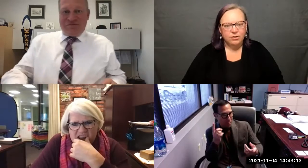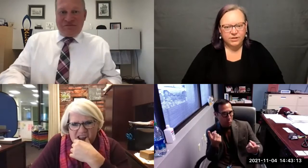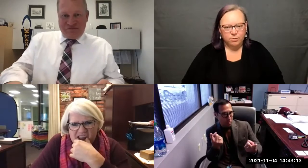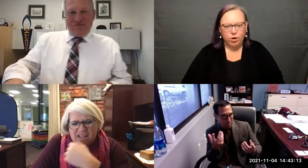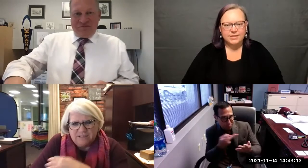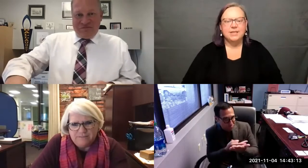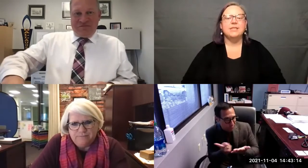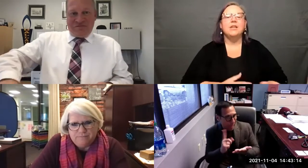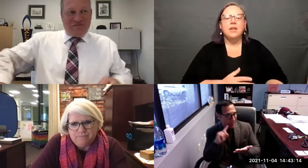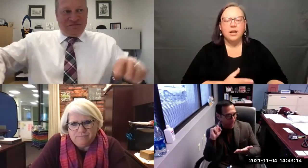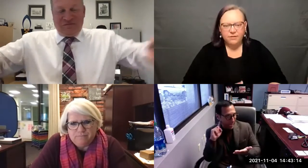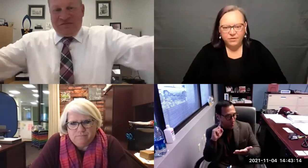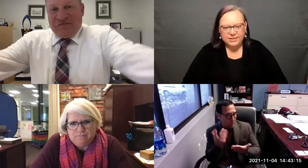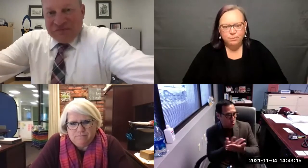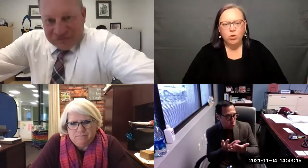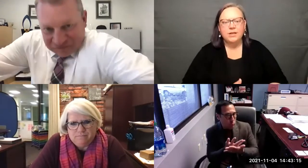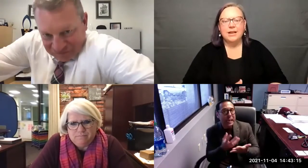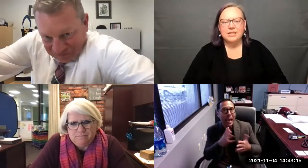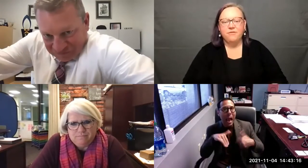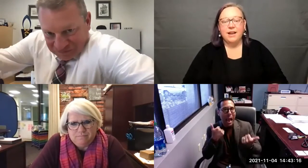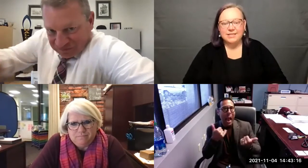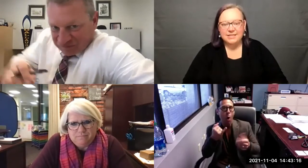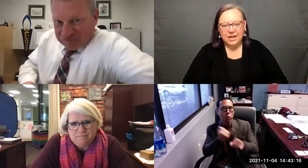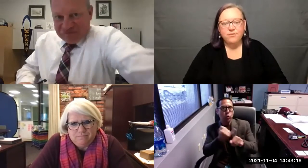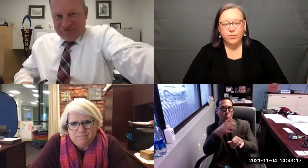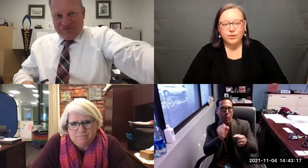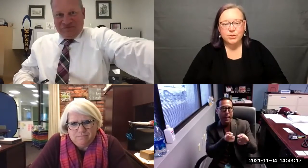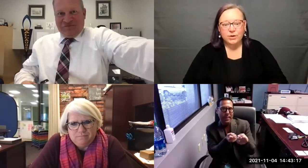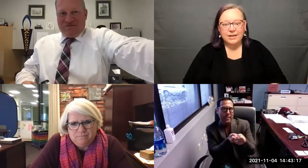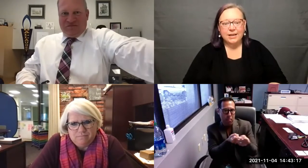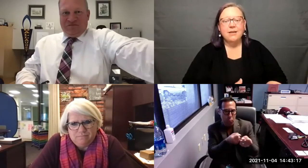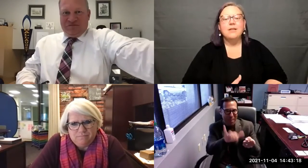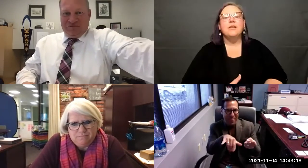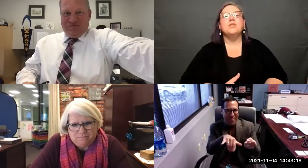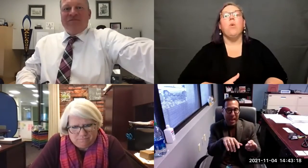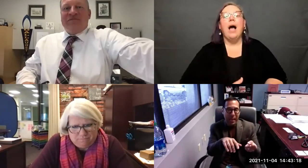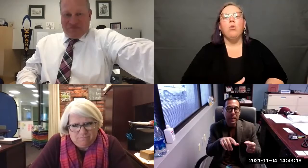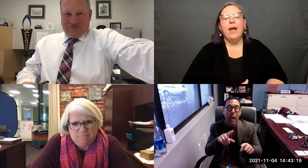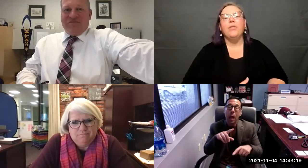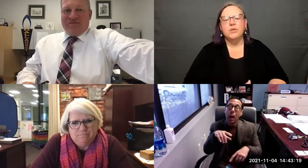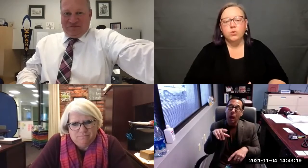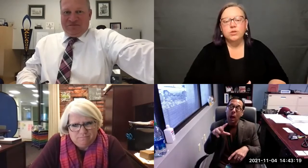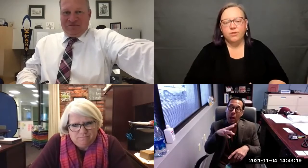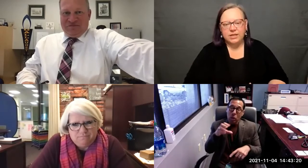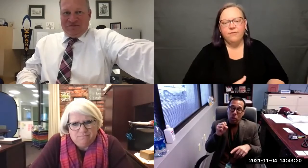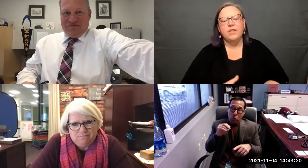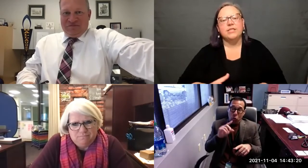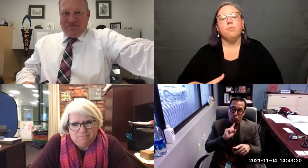intervention process. An infant is born and identified as deaf through the screening. So how can the Schools for the Deaf then support